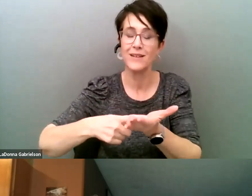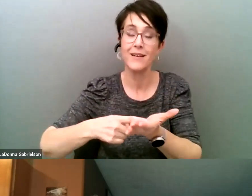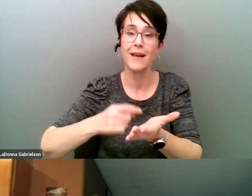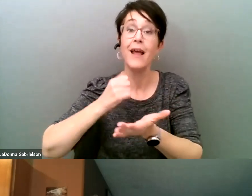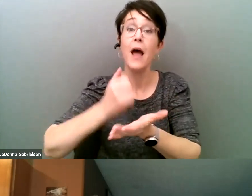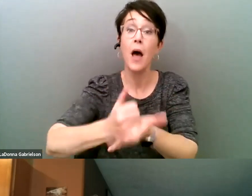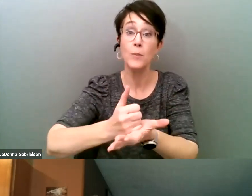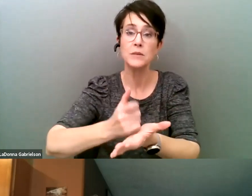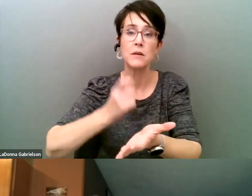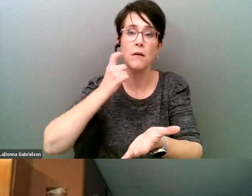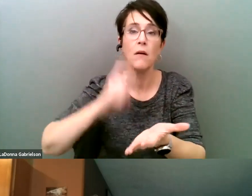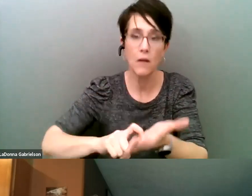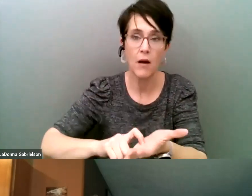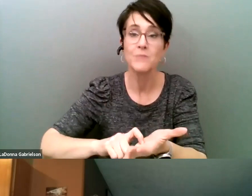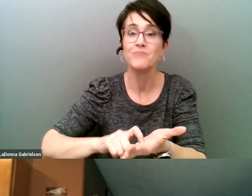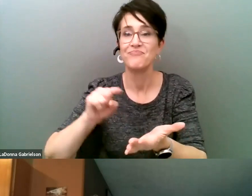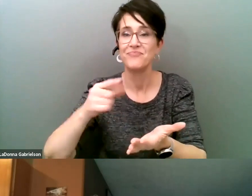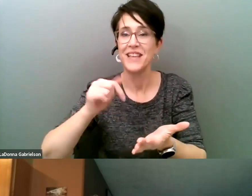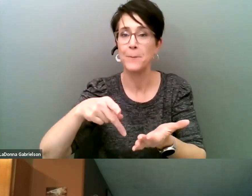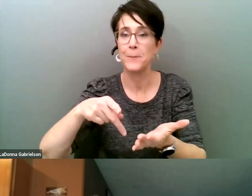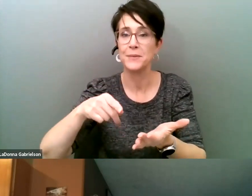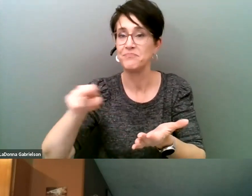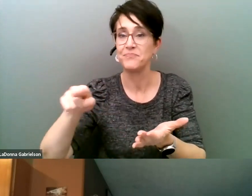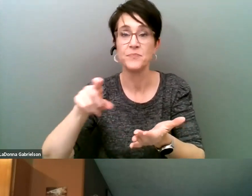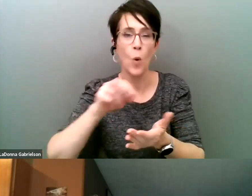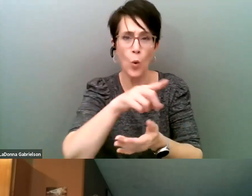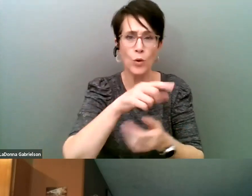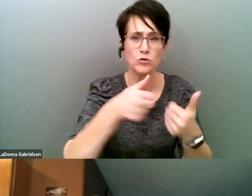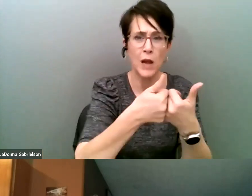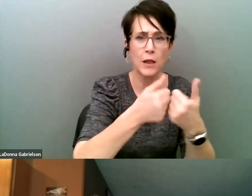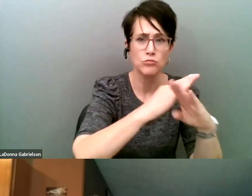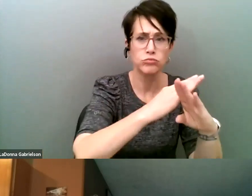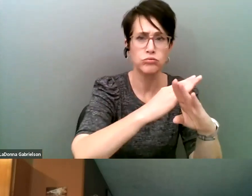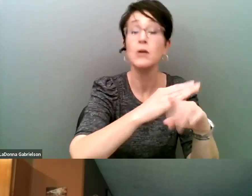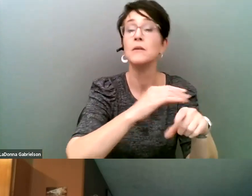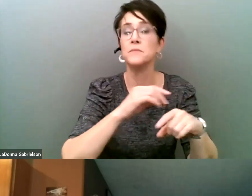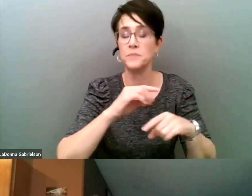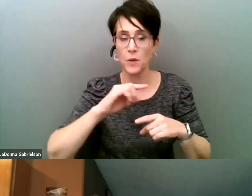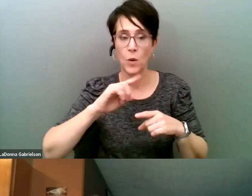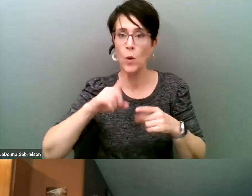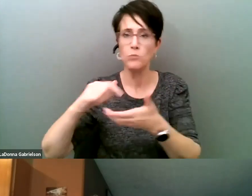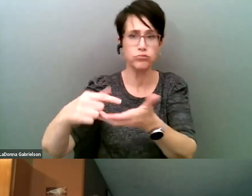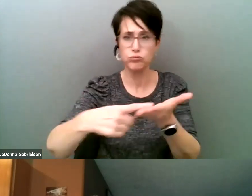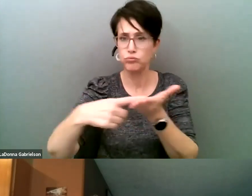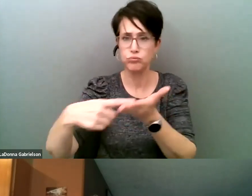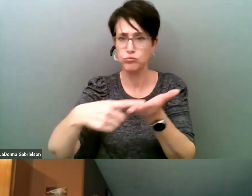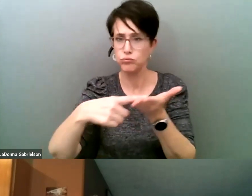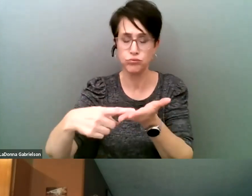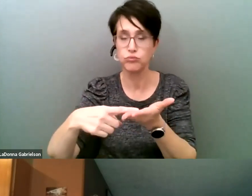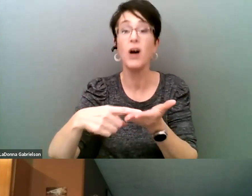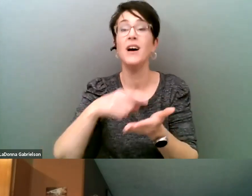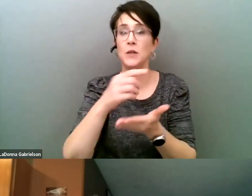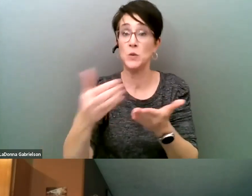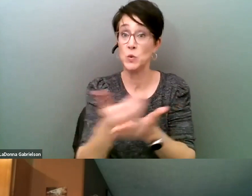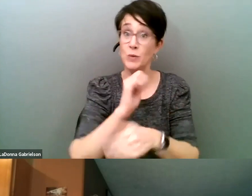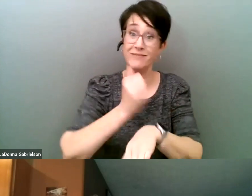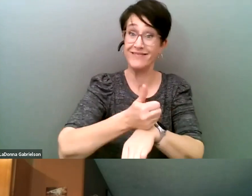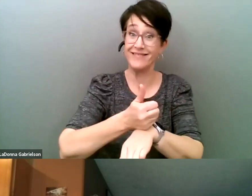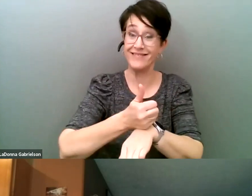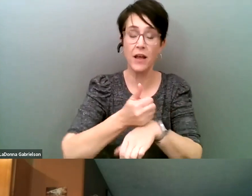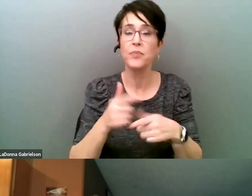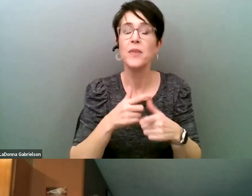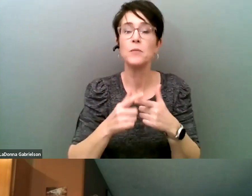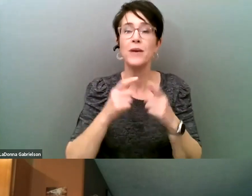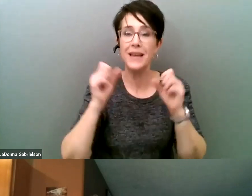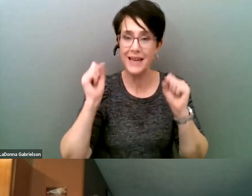there are gaps or where there are challenges when something like this is implemented, so that we